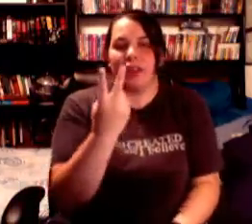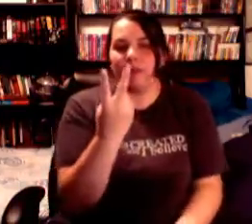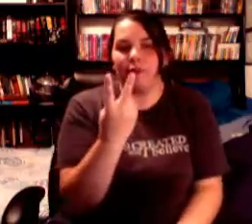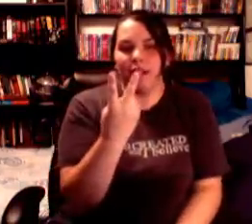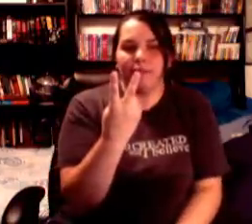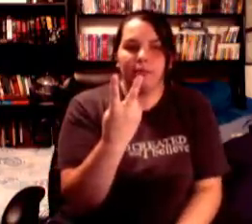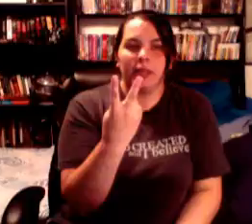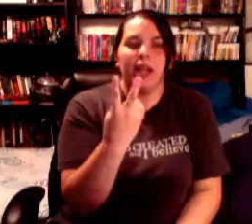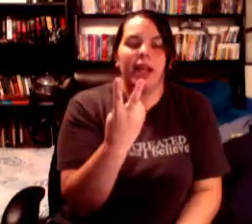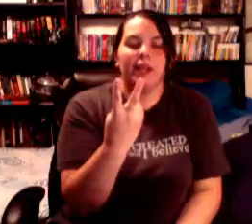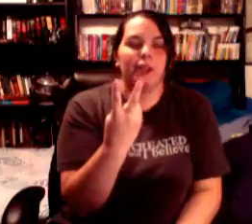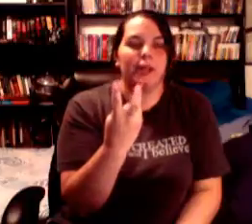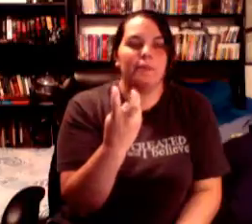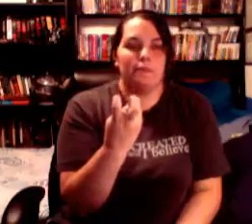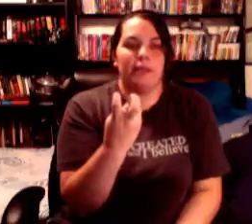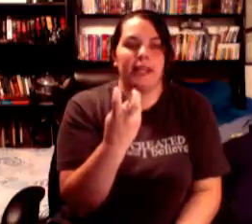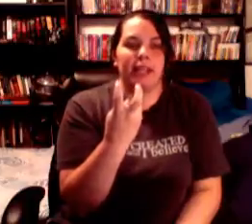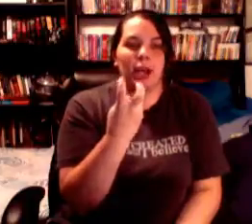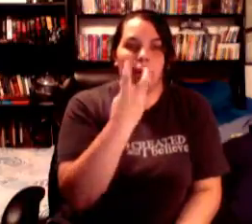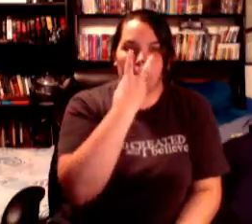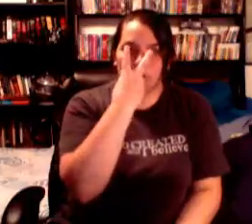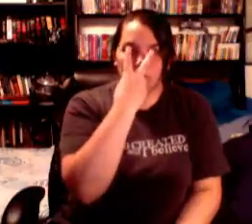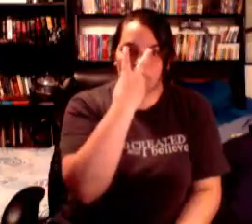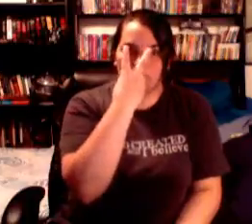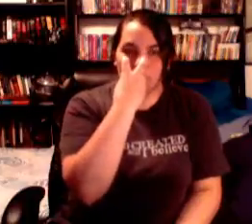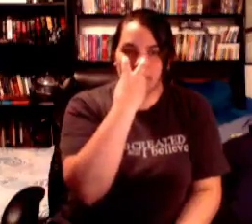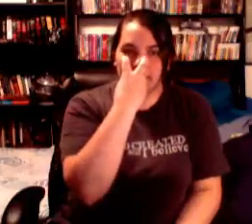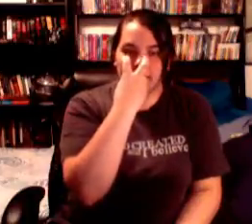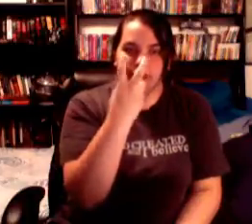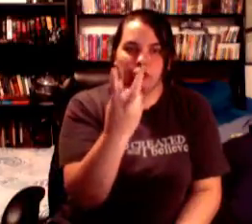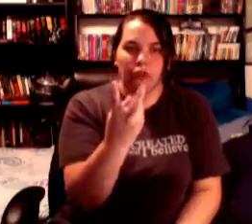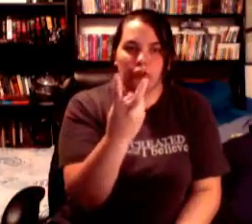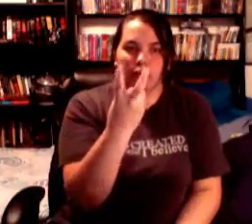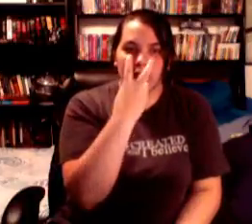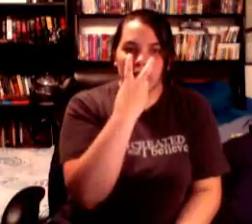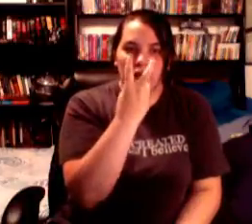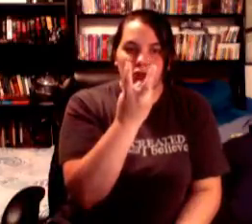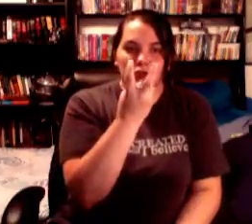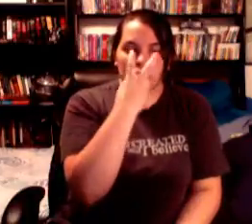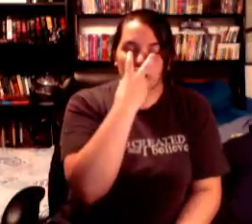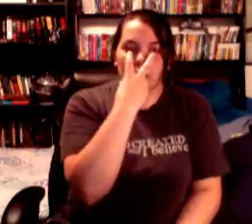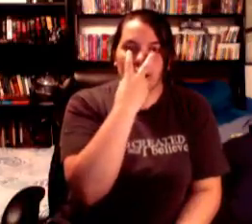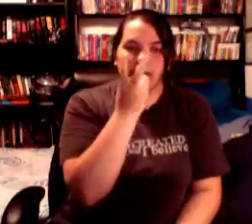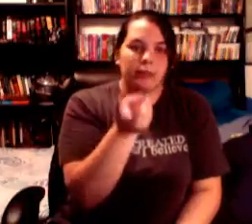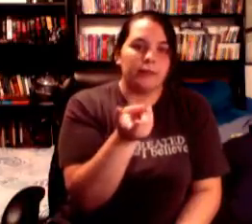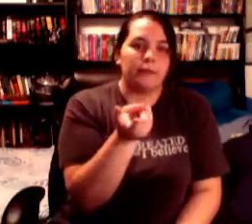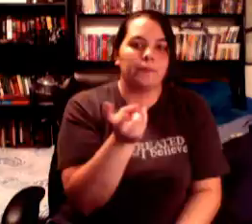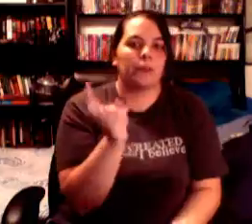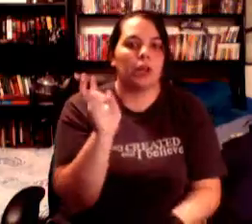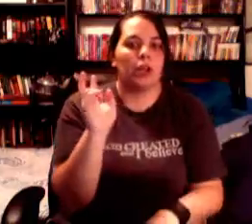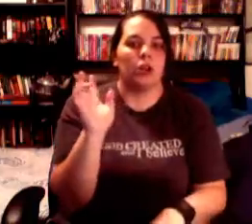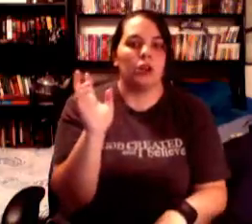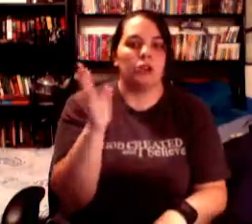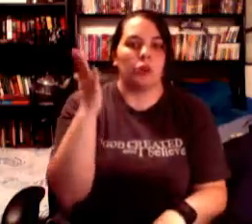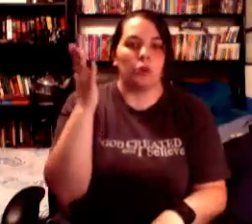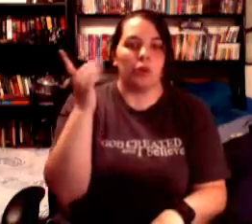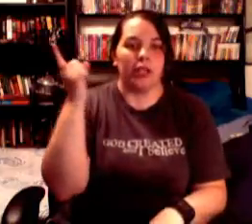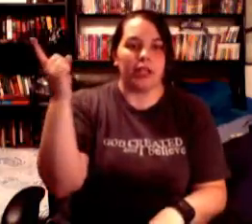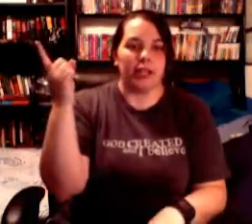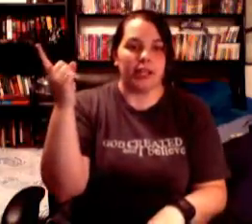to take a V, and you're going to end up bending it. But you're going to bend it at your eyes. So it's just blind. So